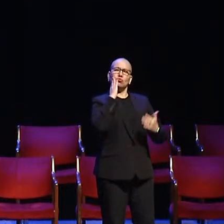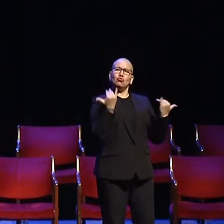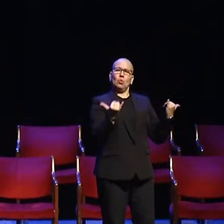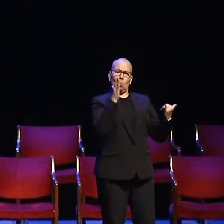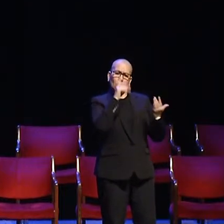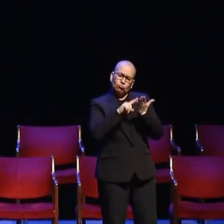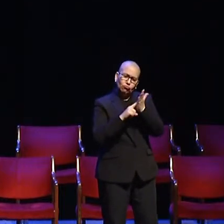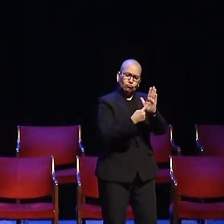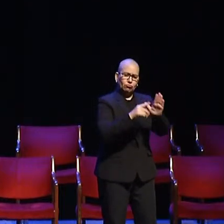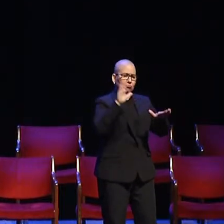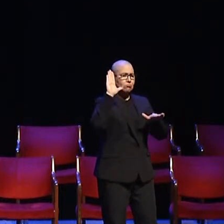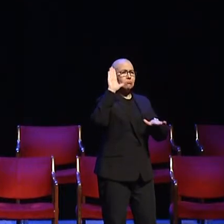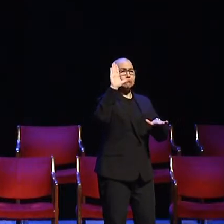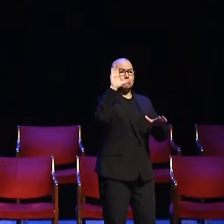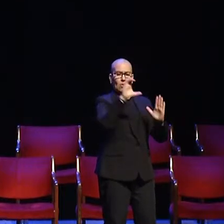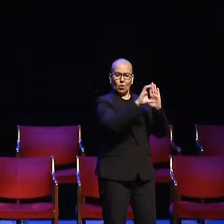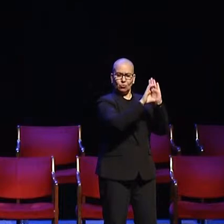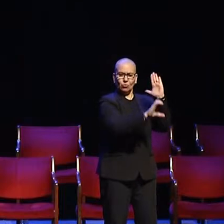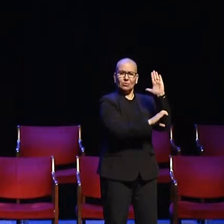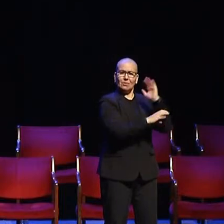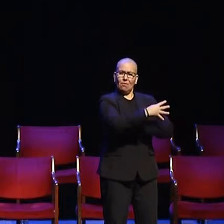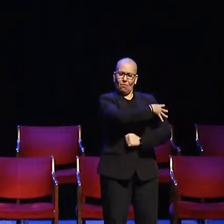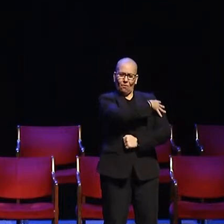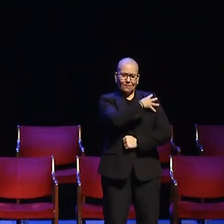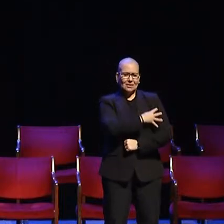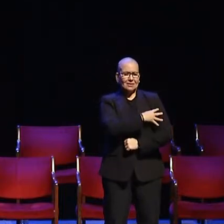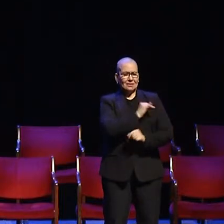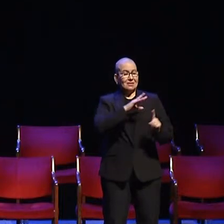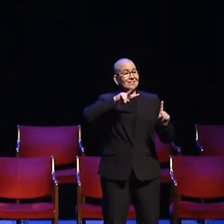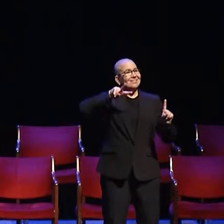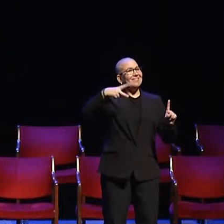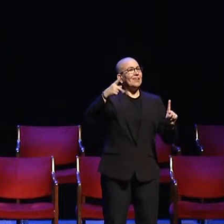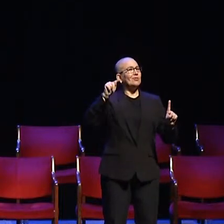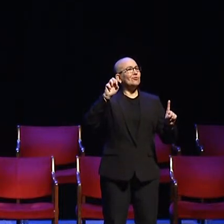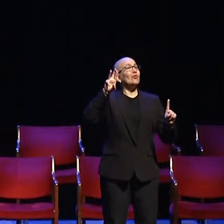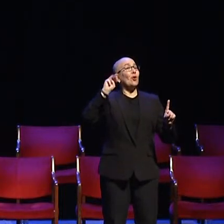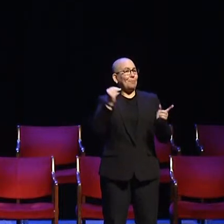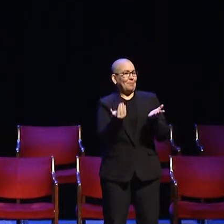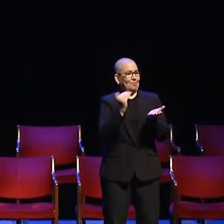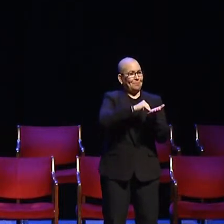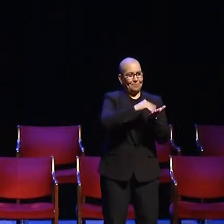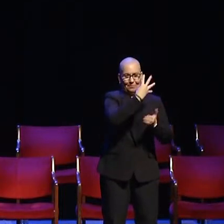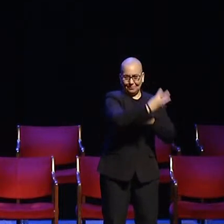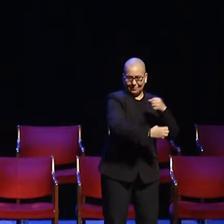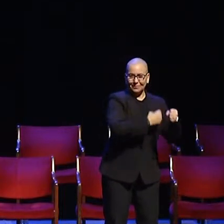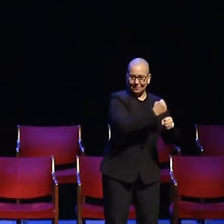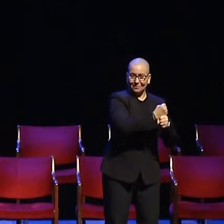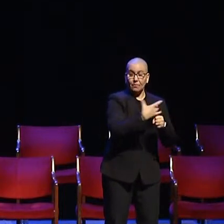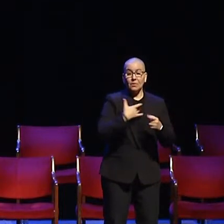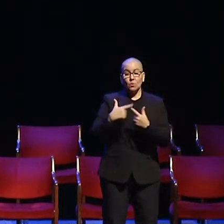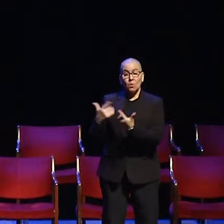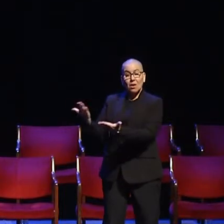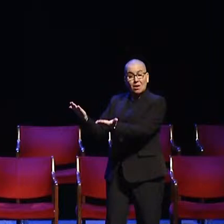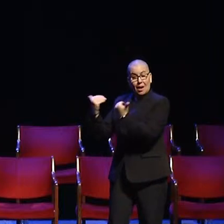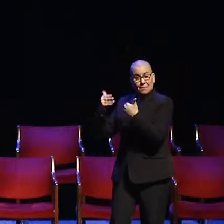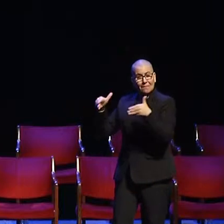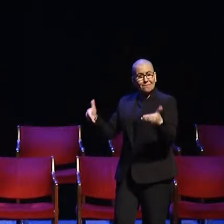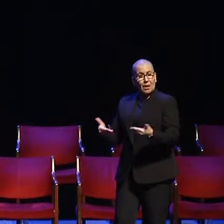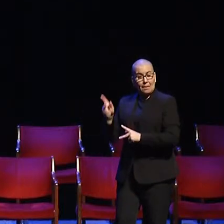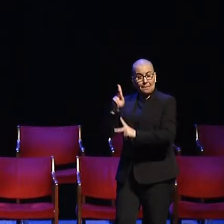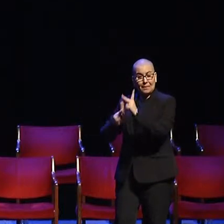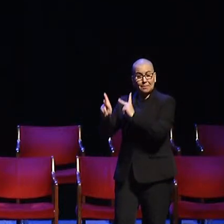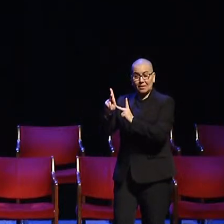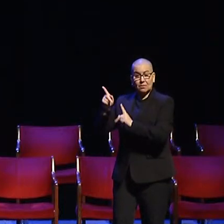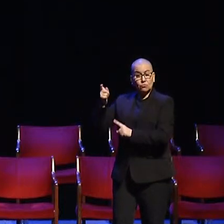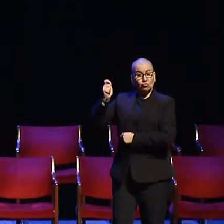officers to a second term. With that, I'd like to invite our official party to take their seats on stage, Judge Jerry